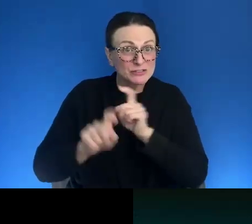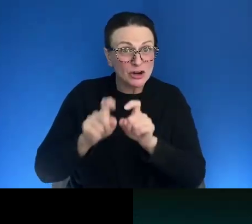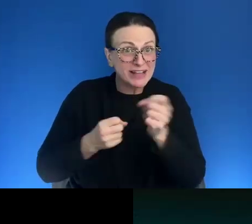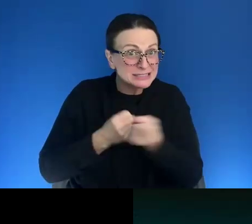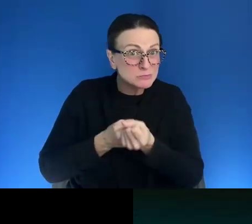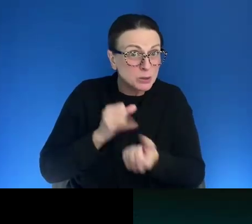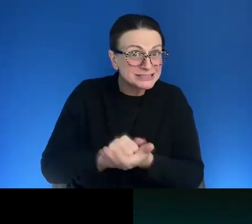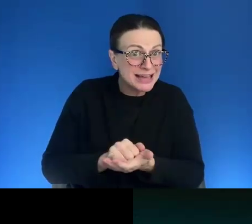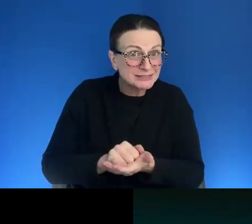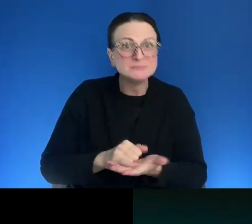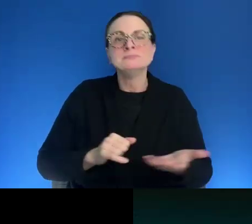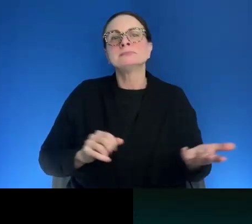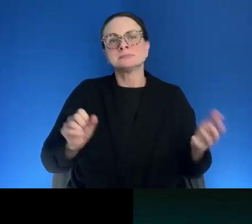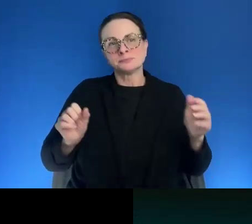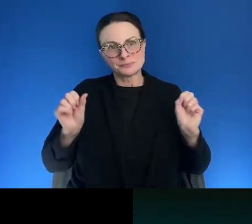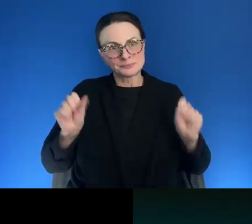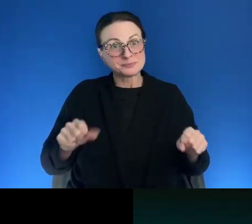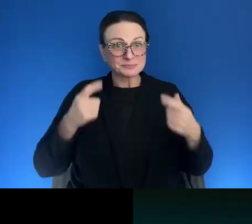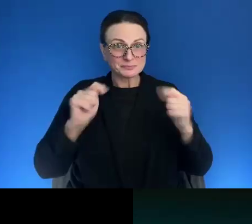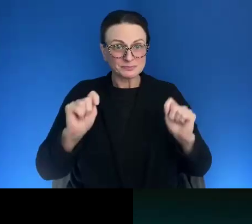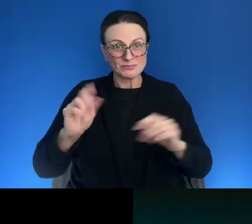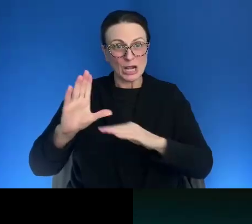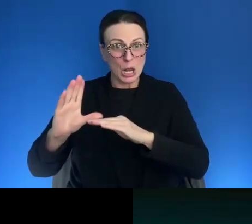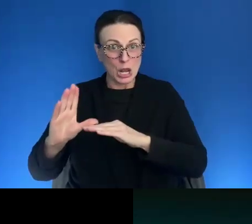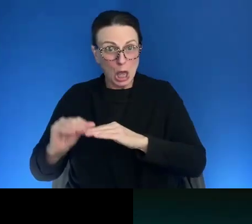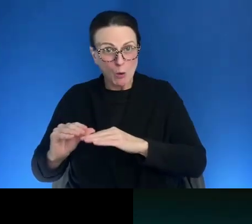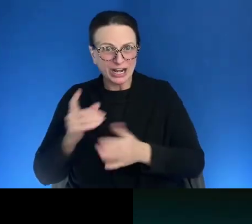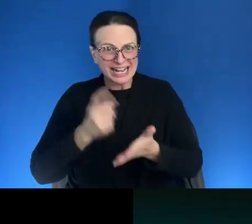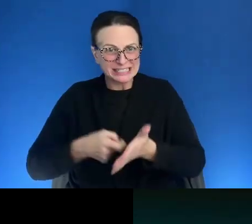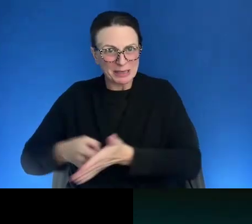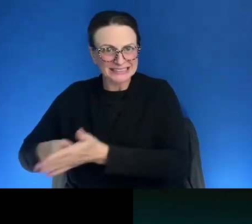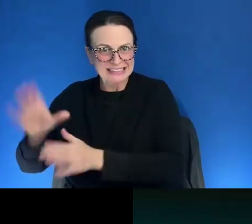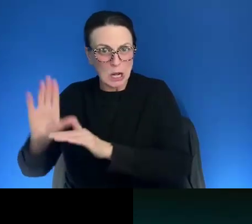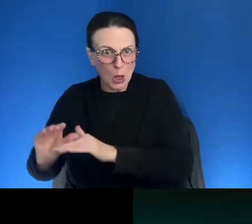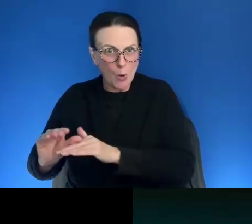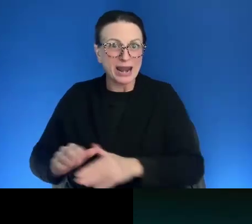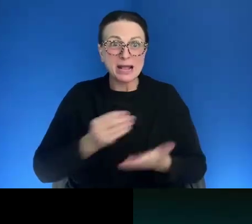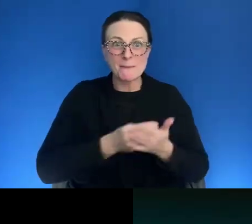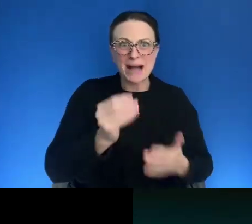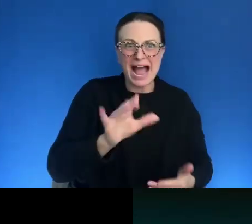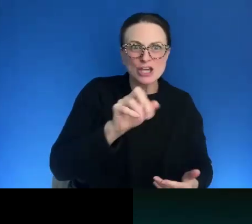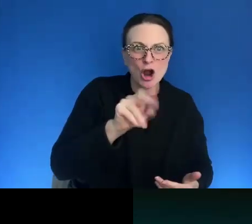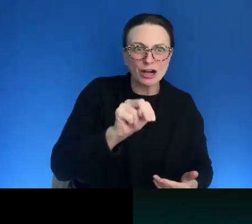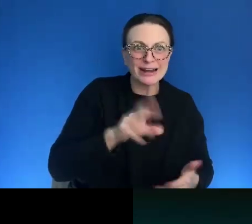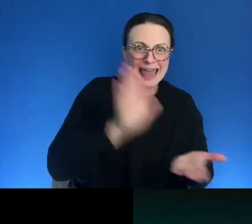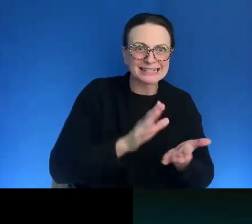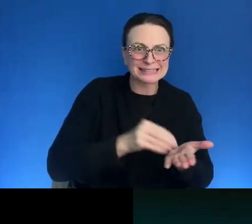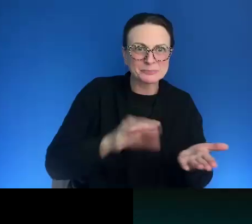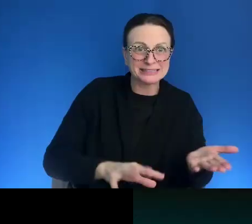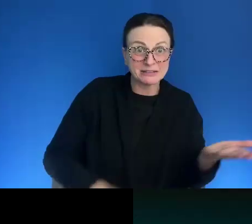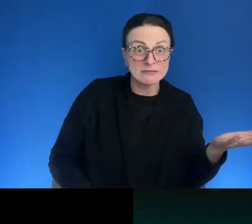supports that. We could try to lower the expenses, like find yarn that costs less,